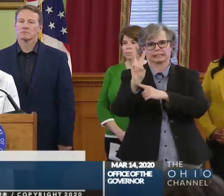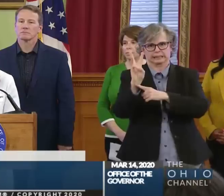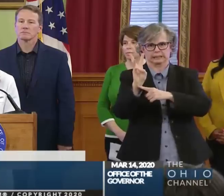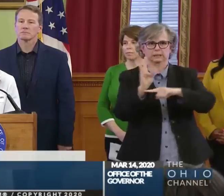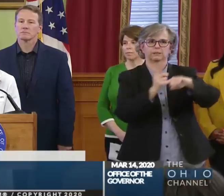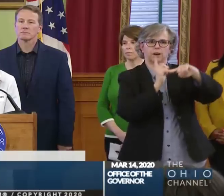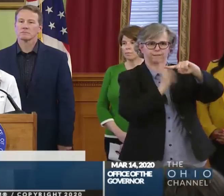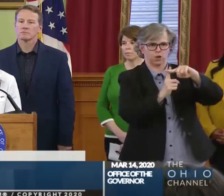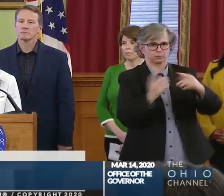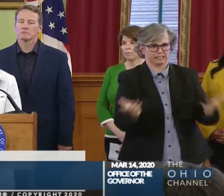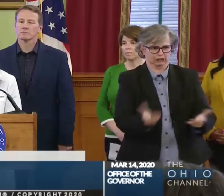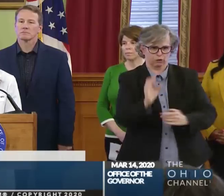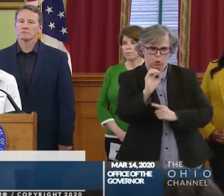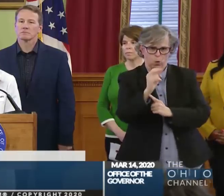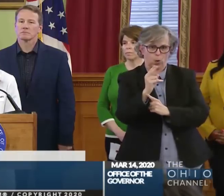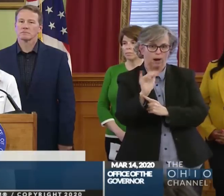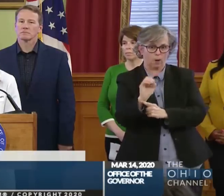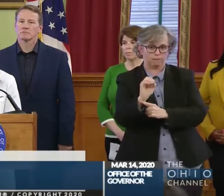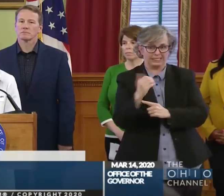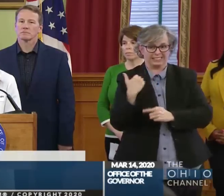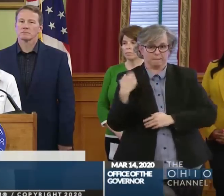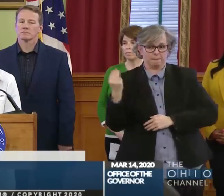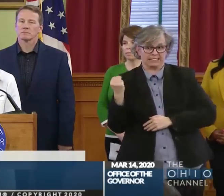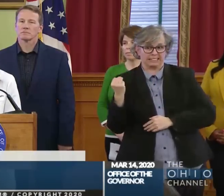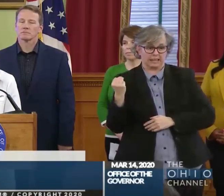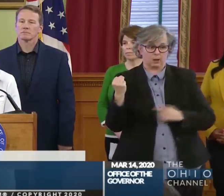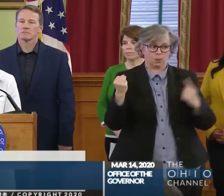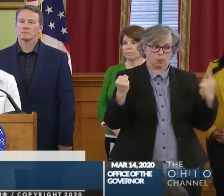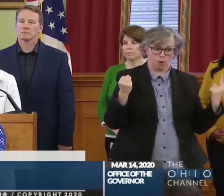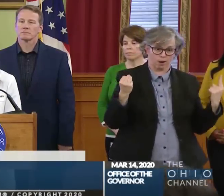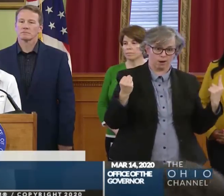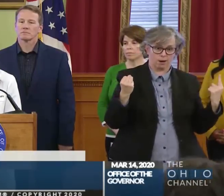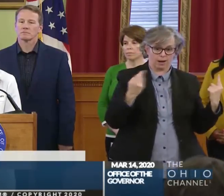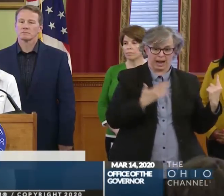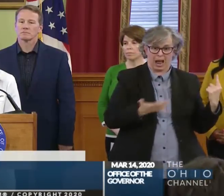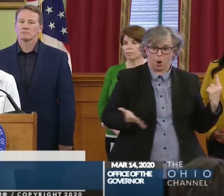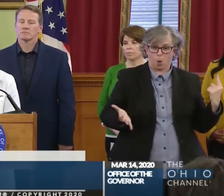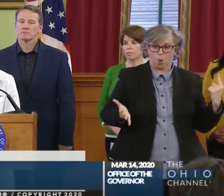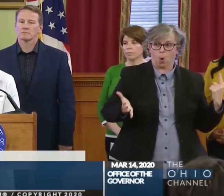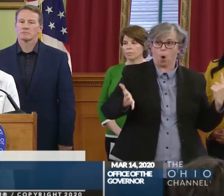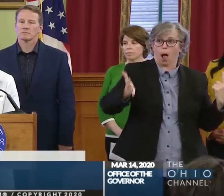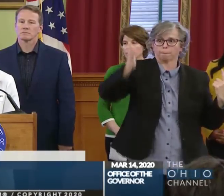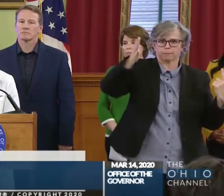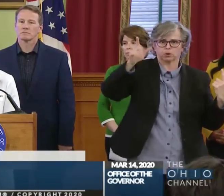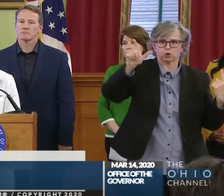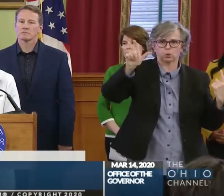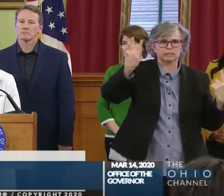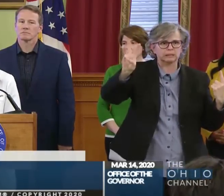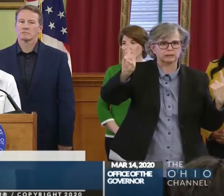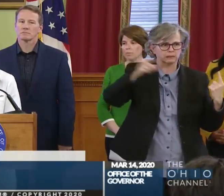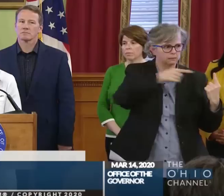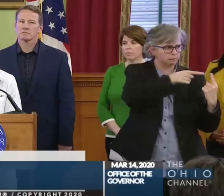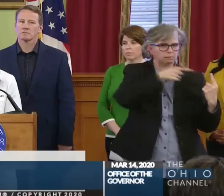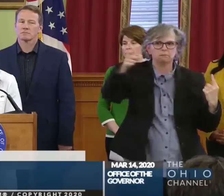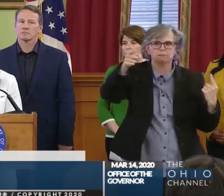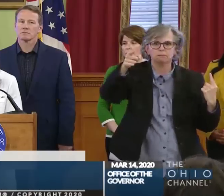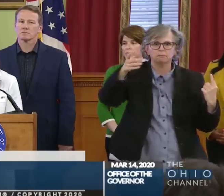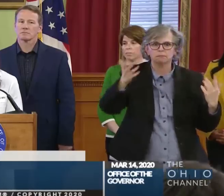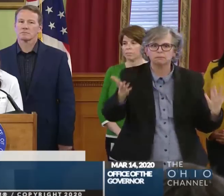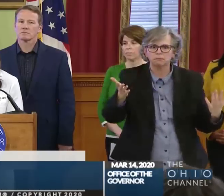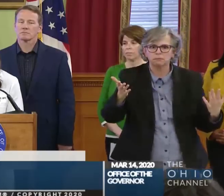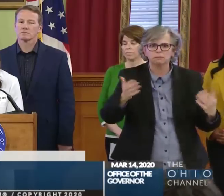at 1 on Monday and we're now at 26. The illness onset ranges from the 7th of February